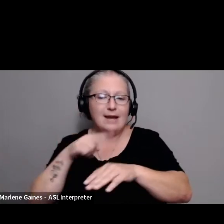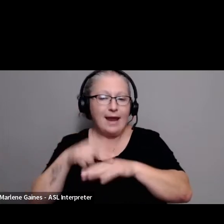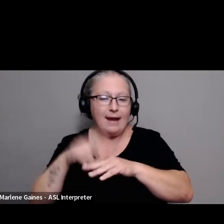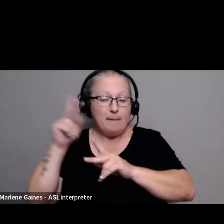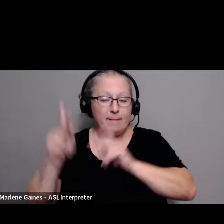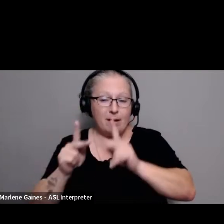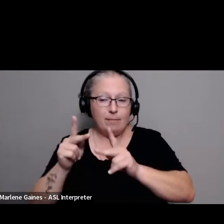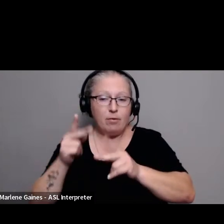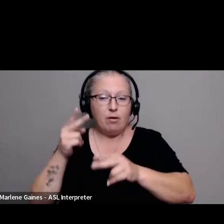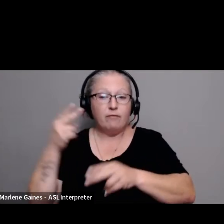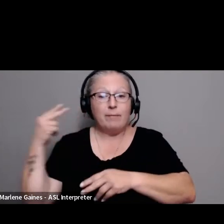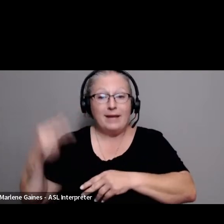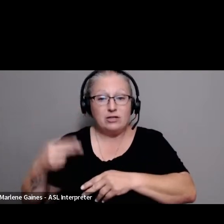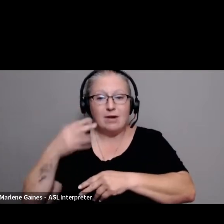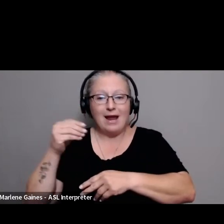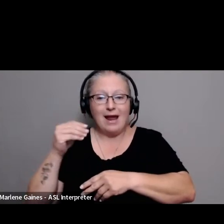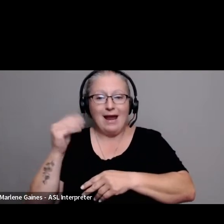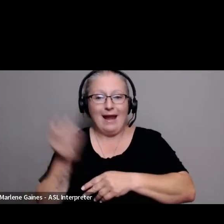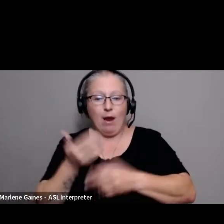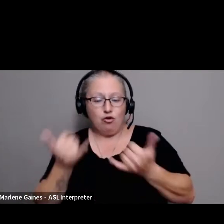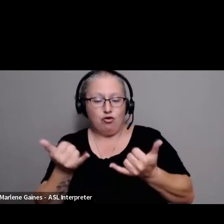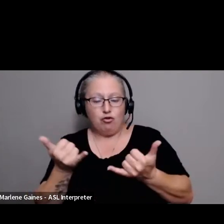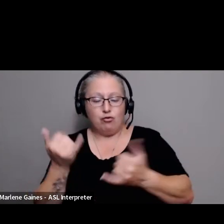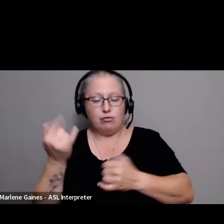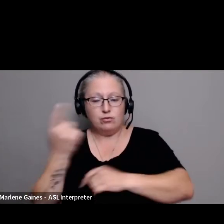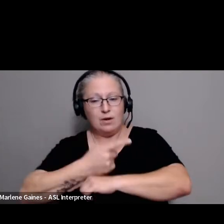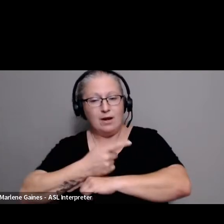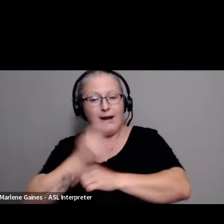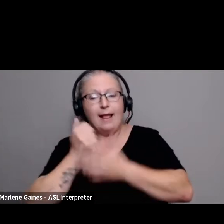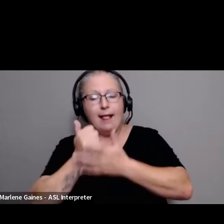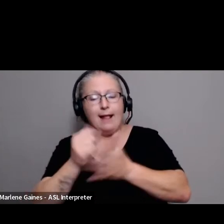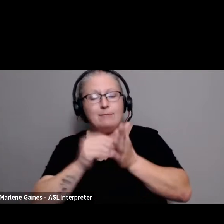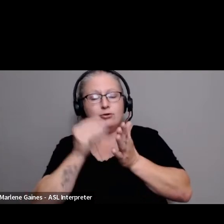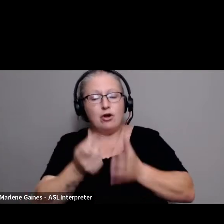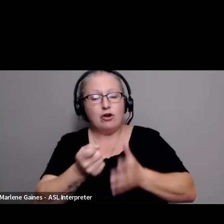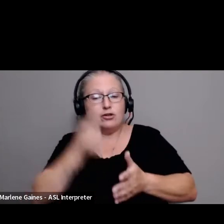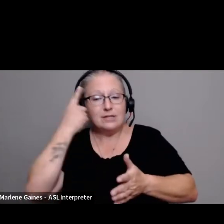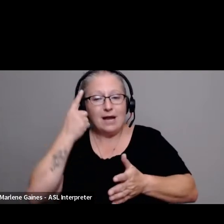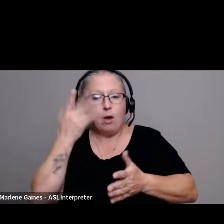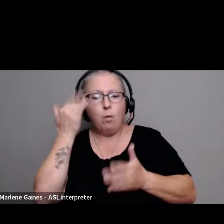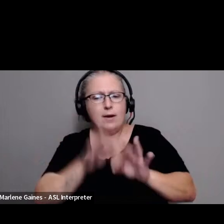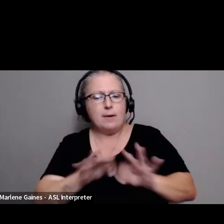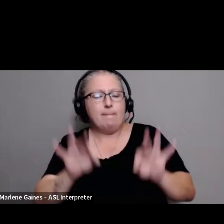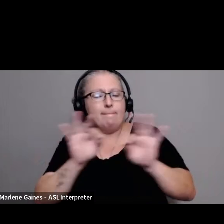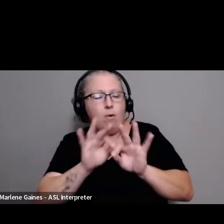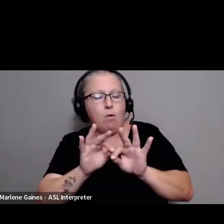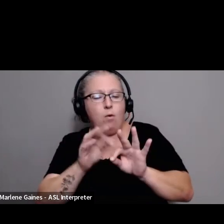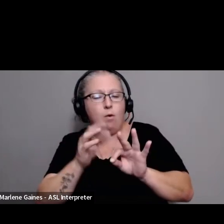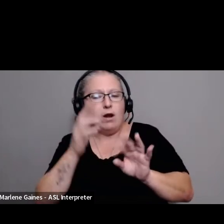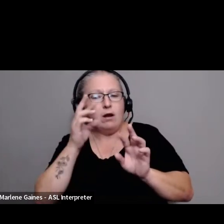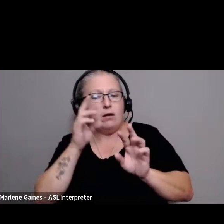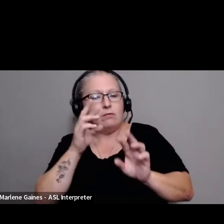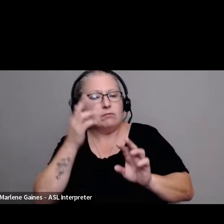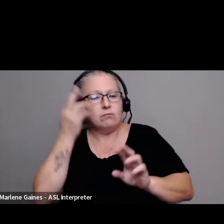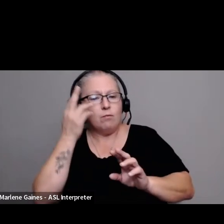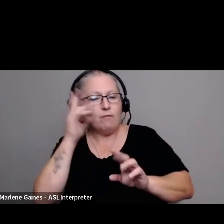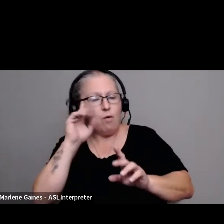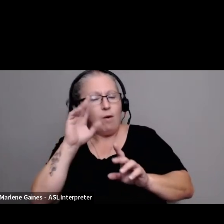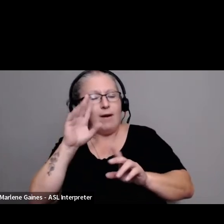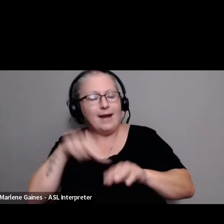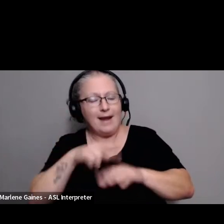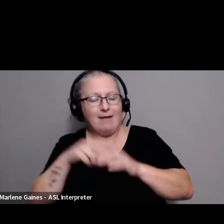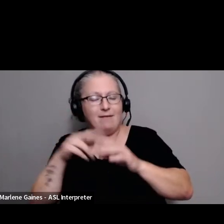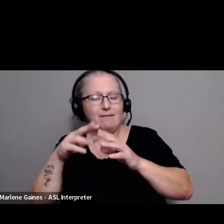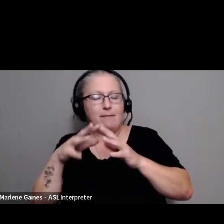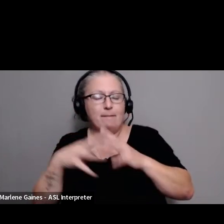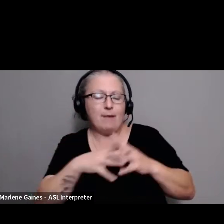both historically and in our current times, to help students understand the importance and relevance of Native American culture and history.